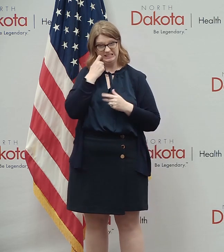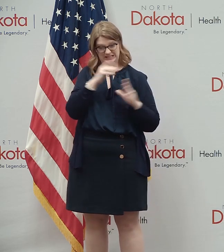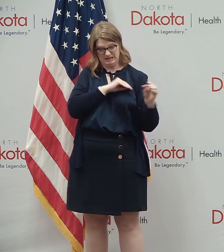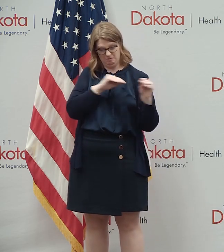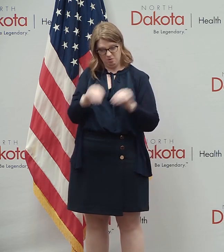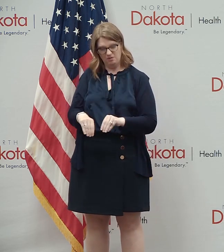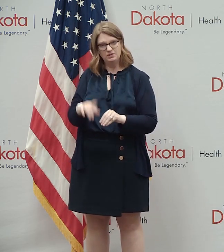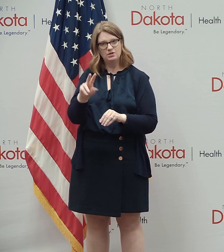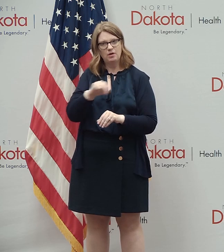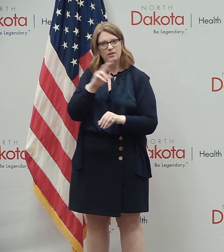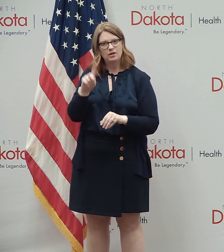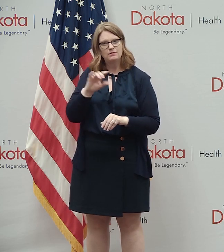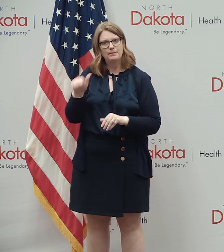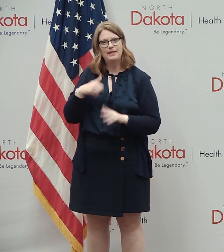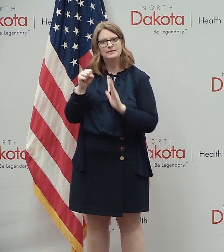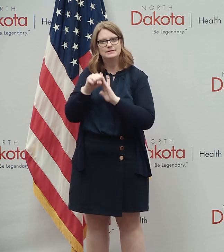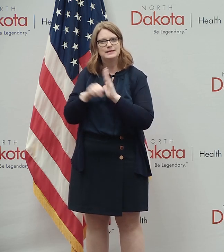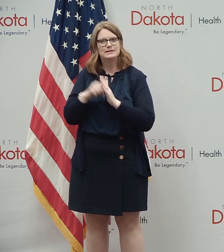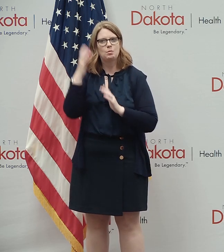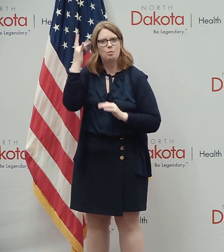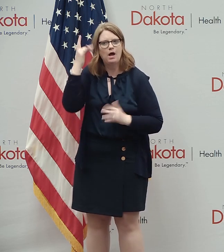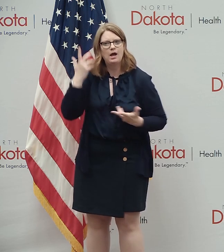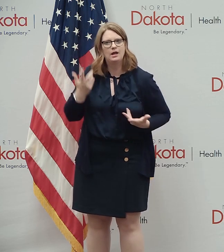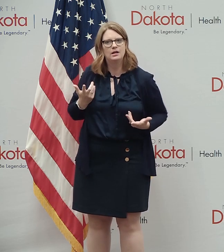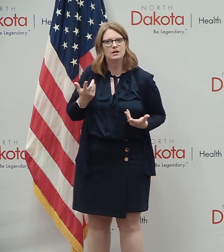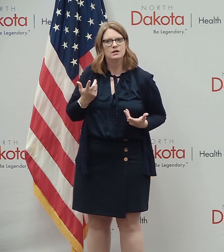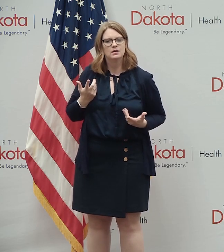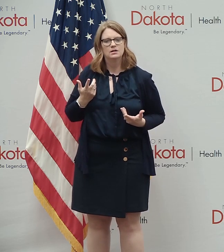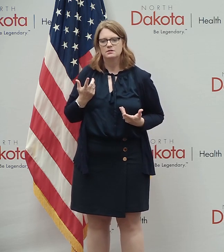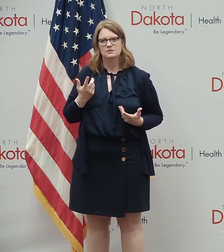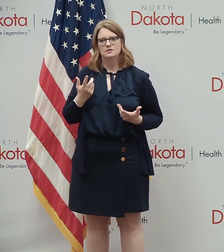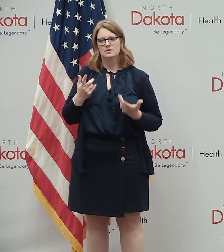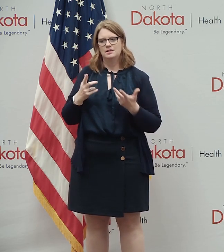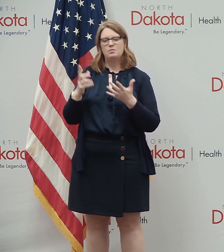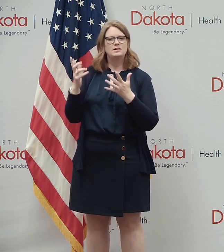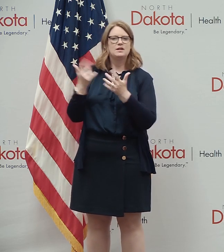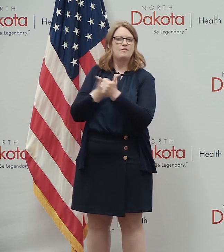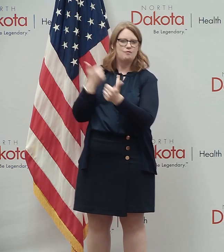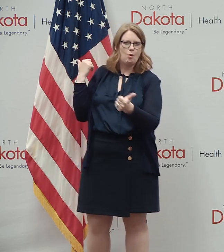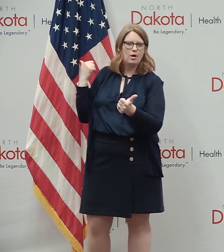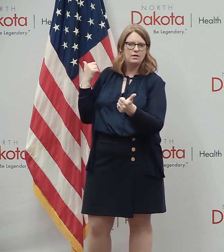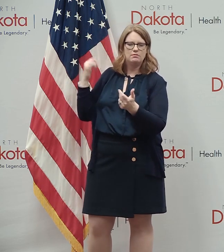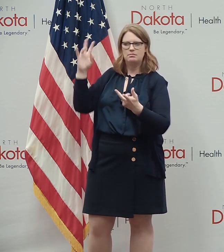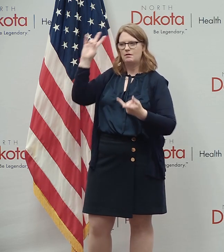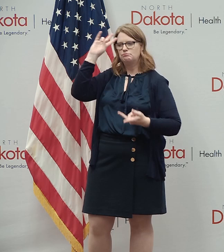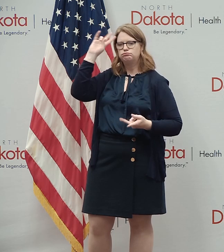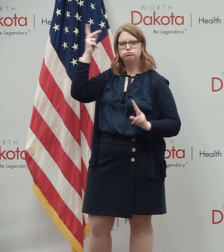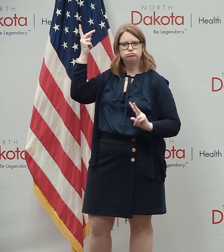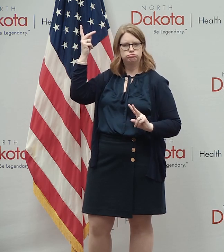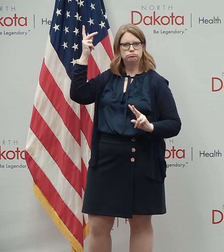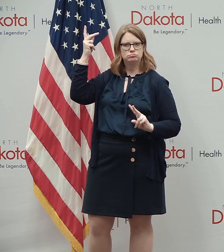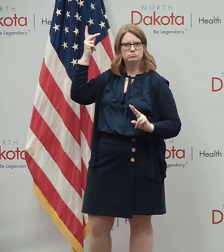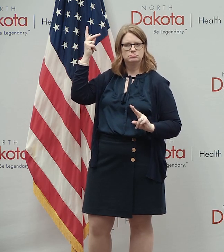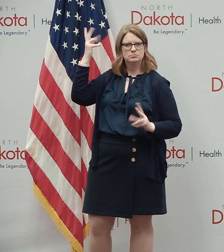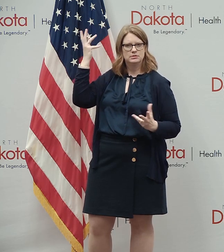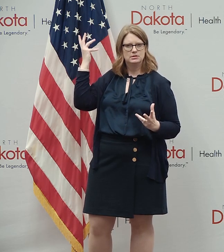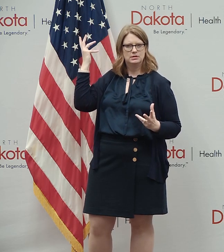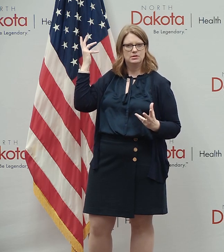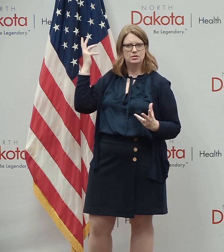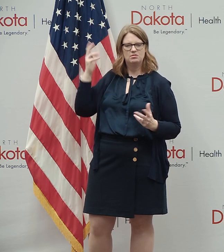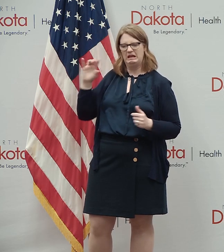from other states because they wanted to get away from the violence and the mistrust and the misunderstanding that perhaps they thought they were